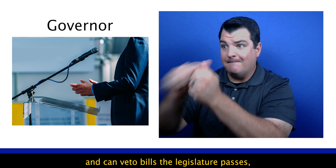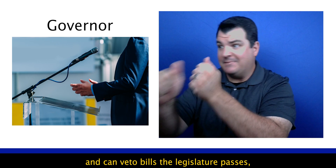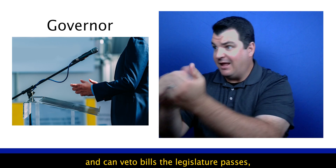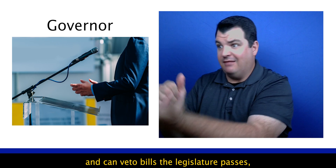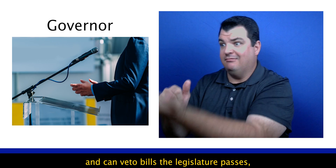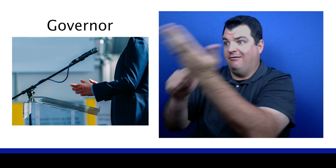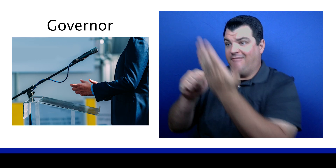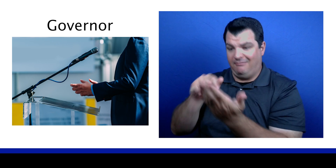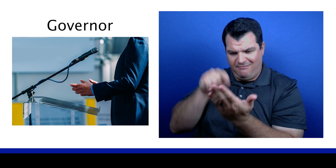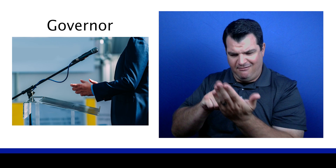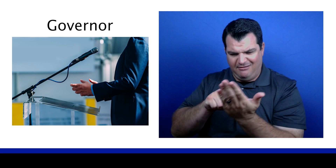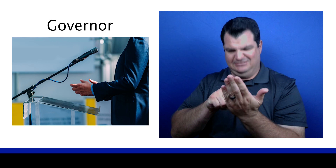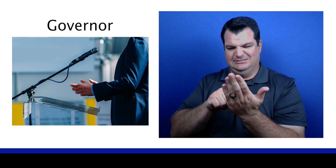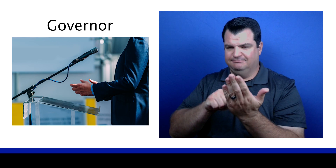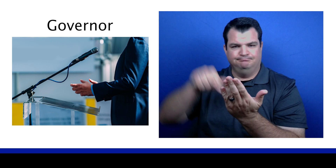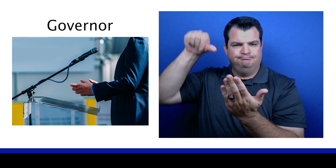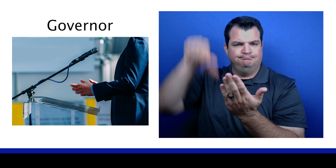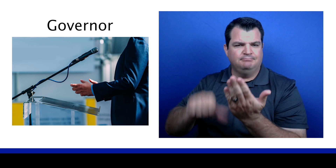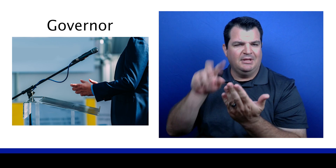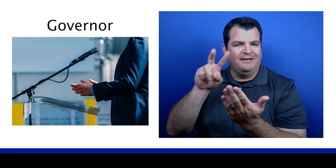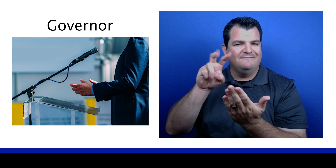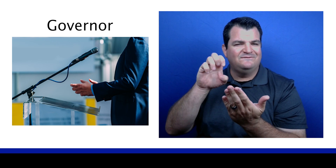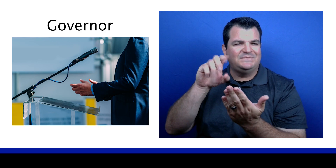some exceptions.